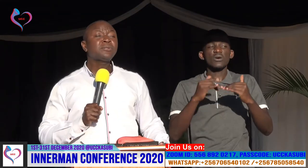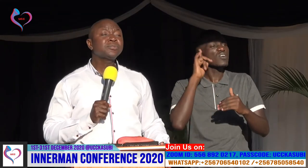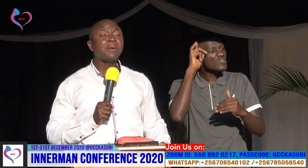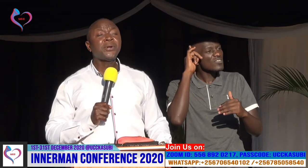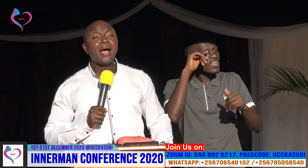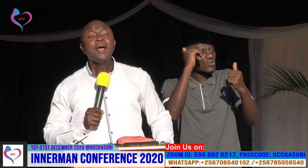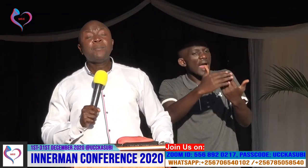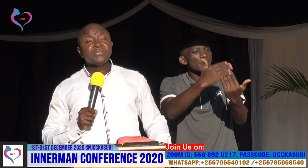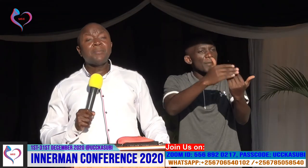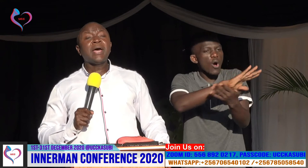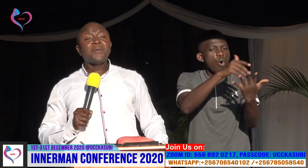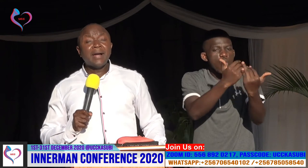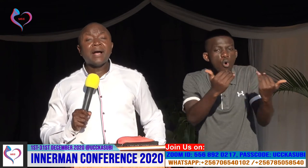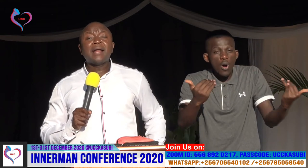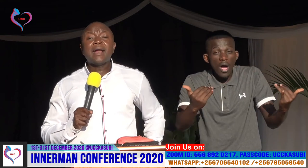stewards. Do